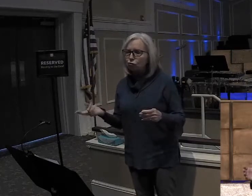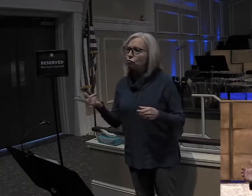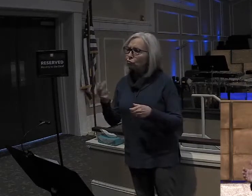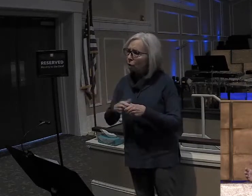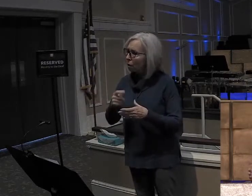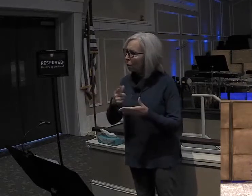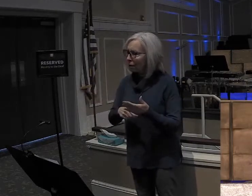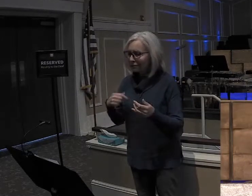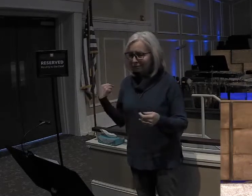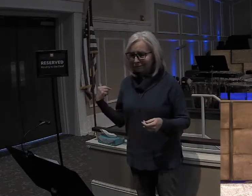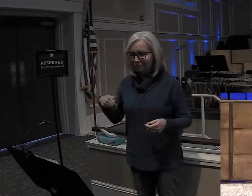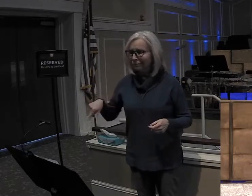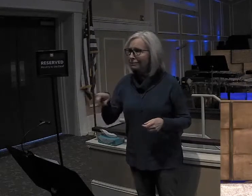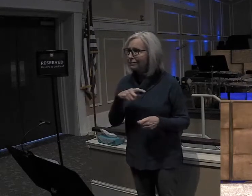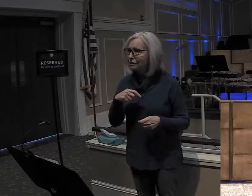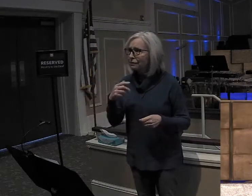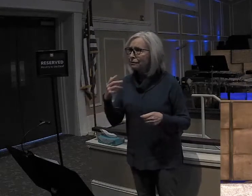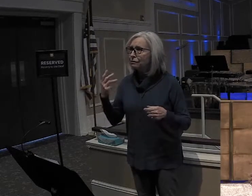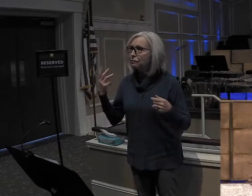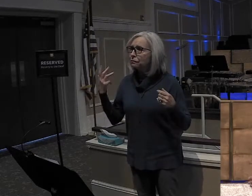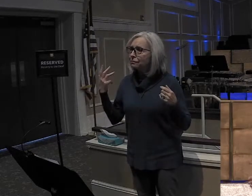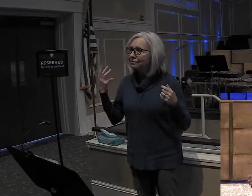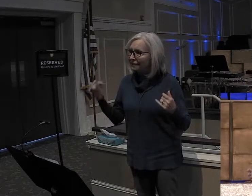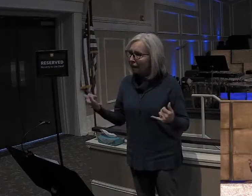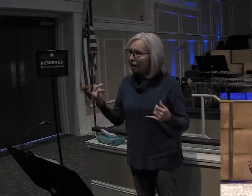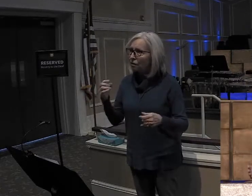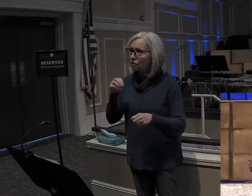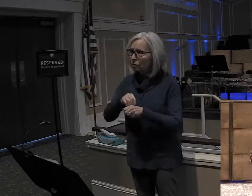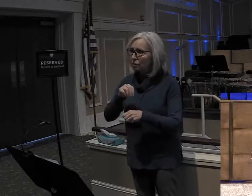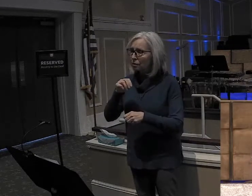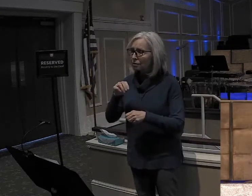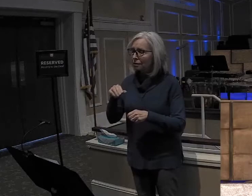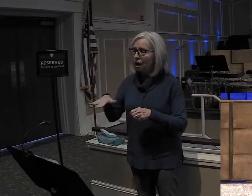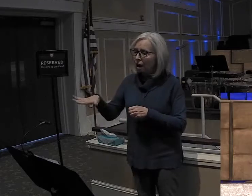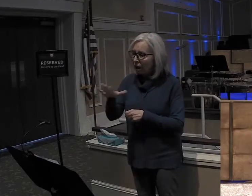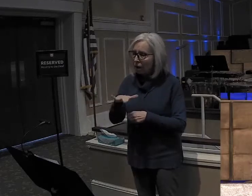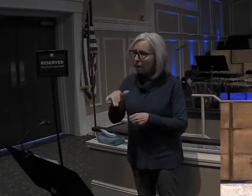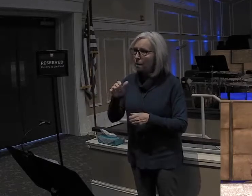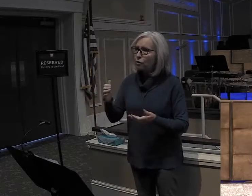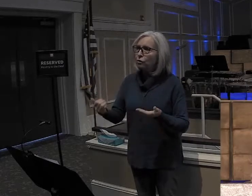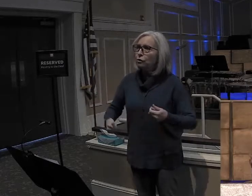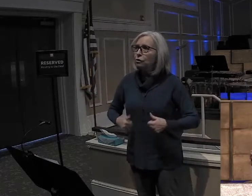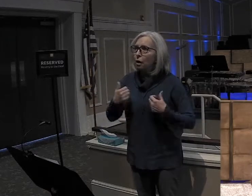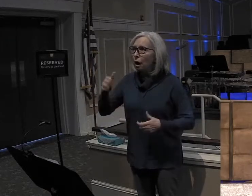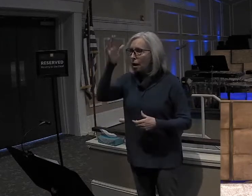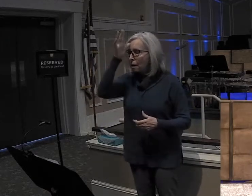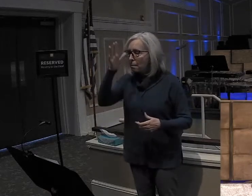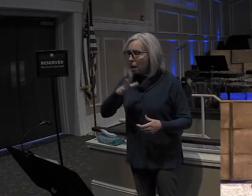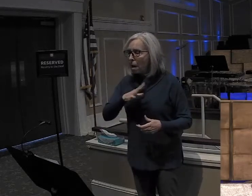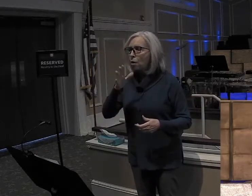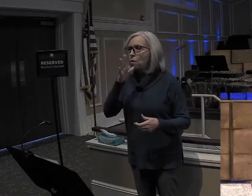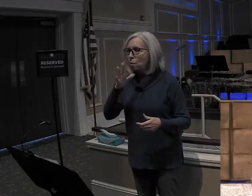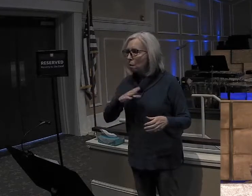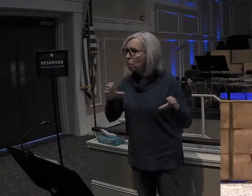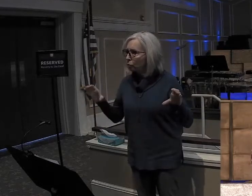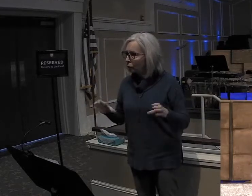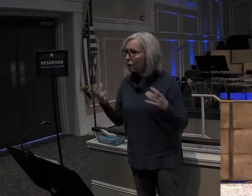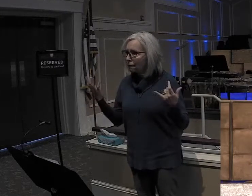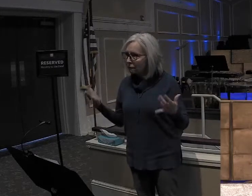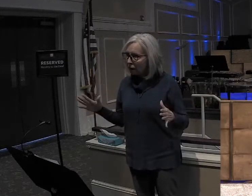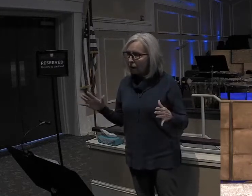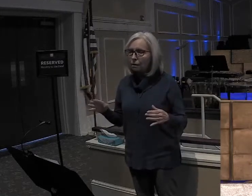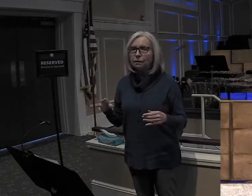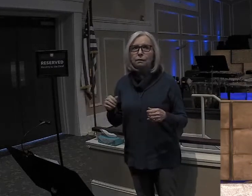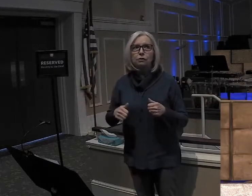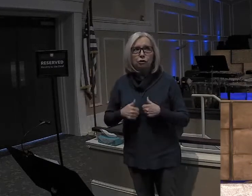God is doing with a lot of young men and women today. You know, this God is on the move on college campuses today. There are men